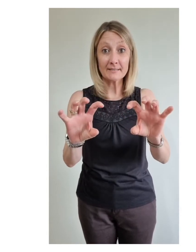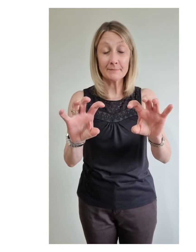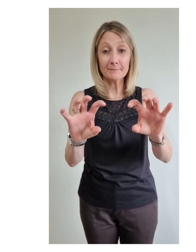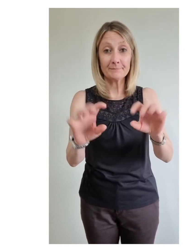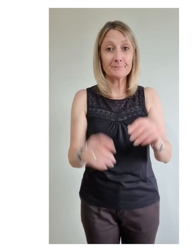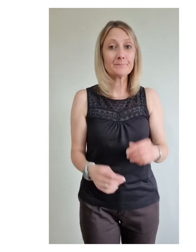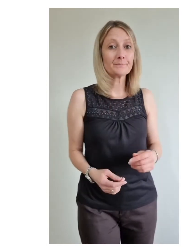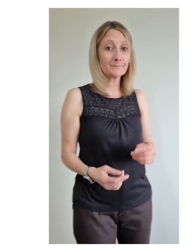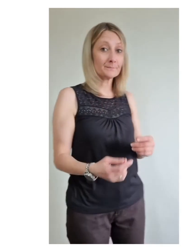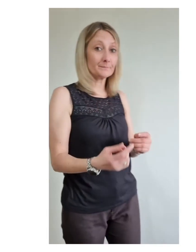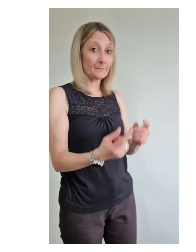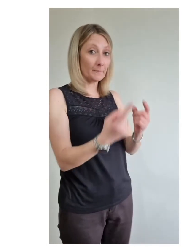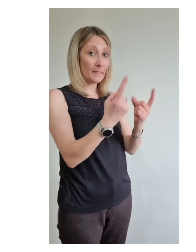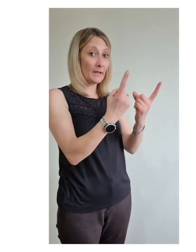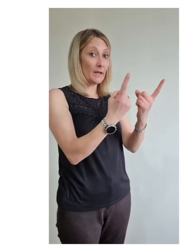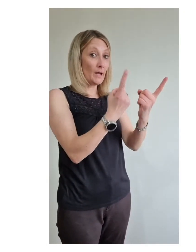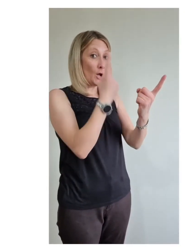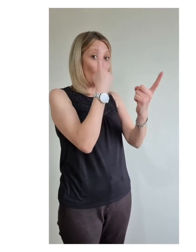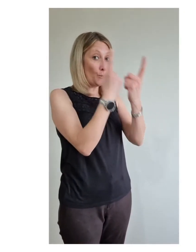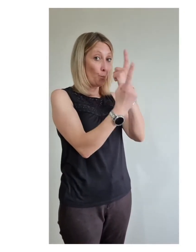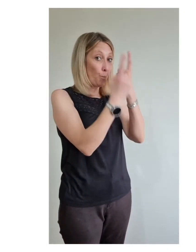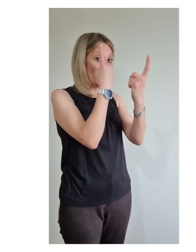Worrysaurus.